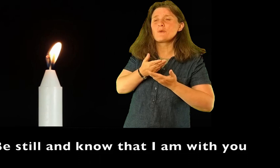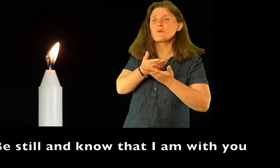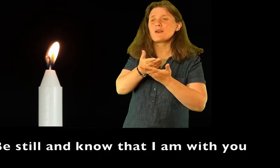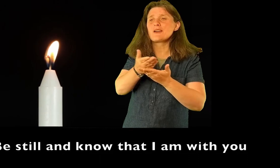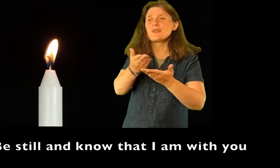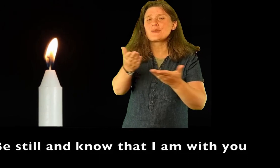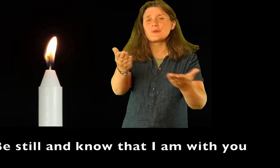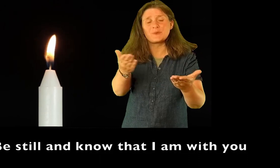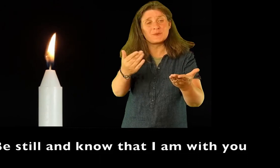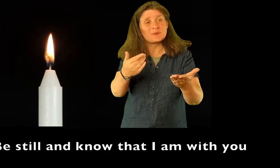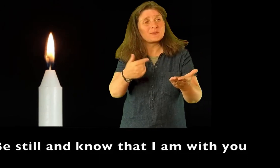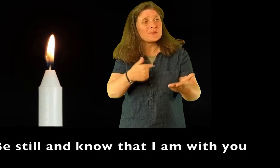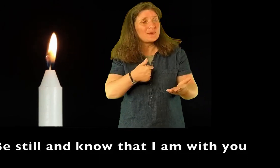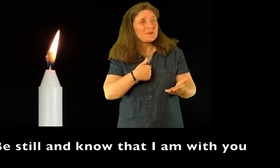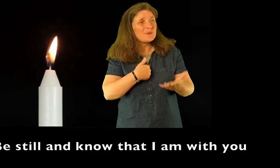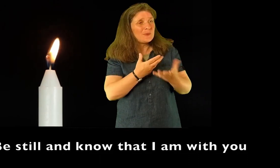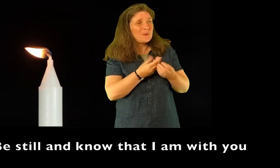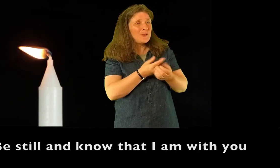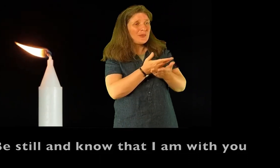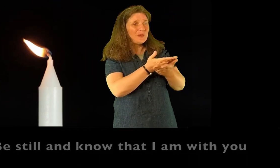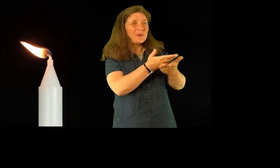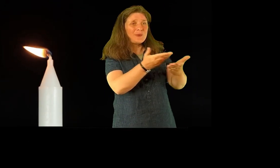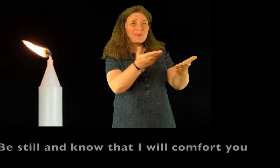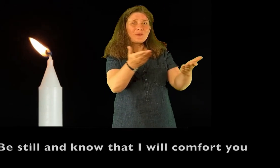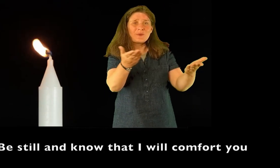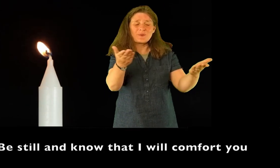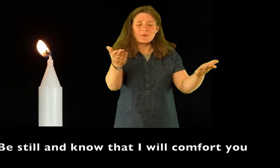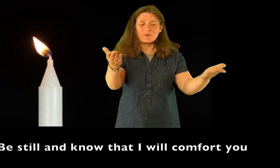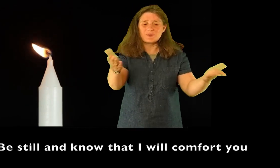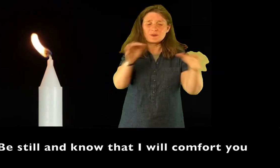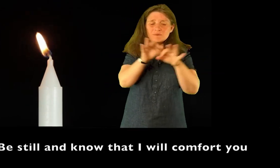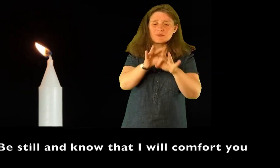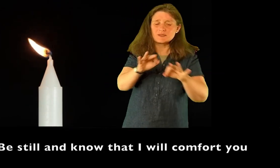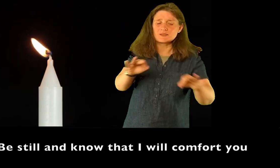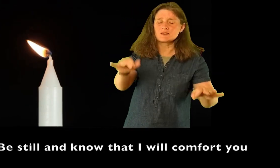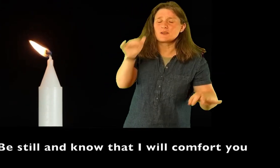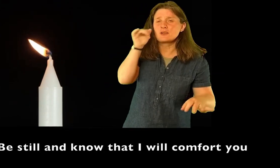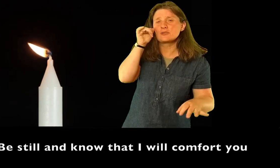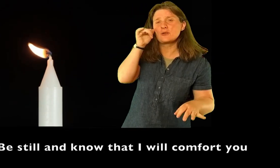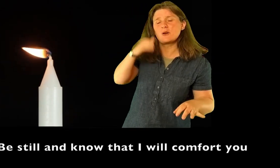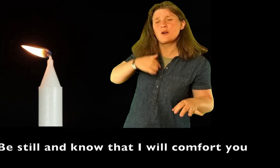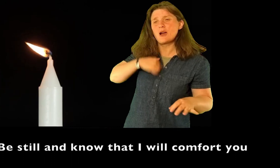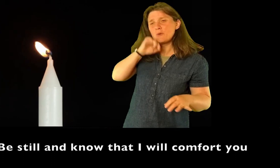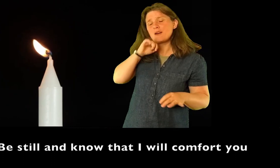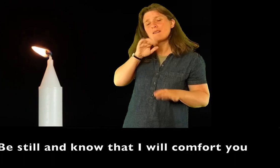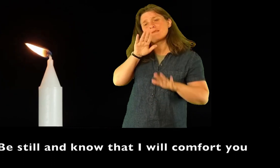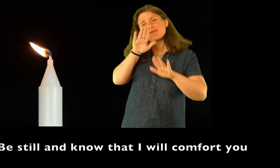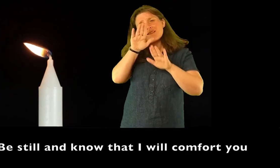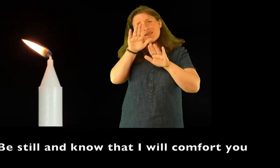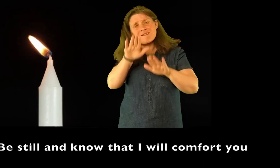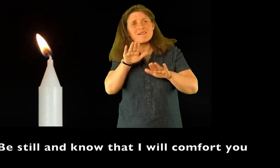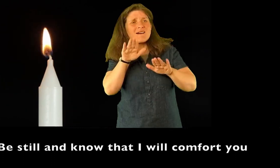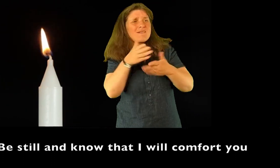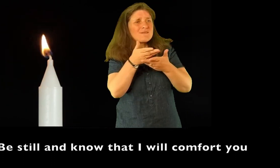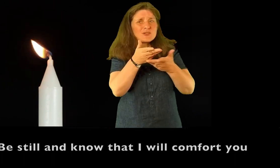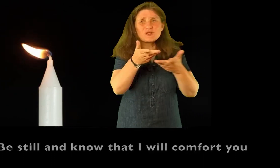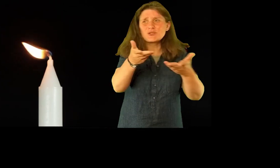you. Be still and know that I will comfort you